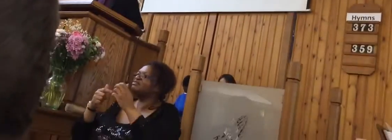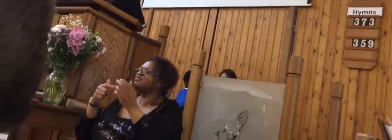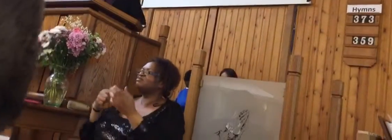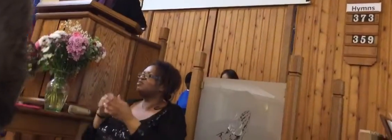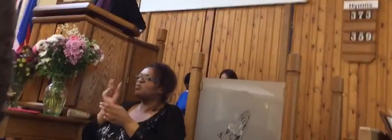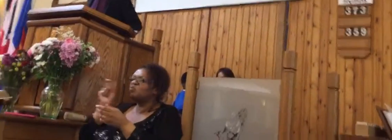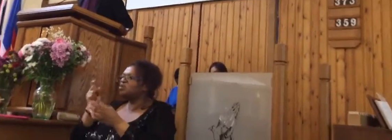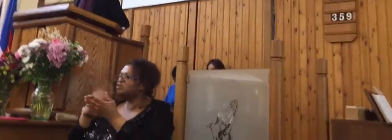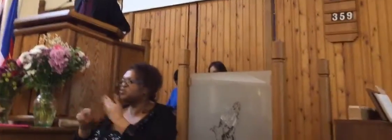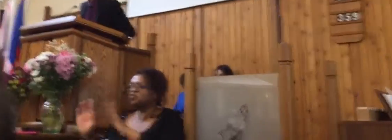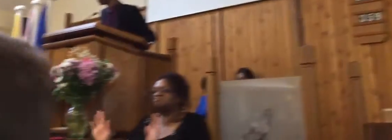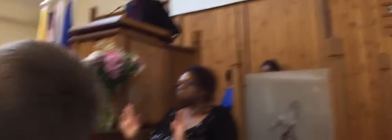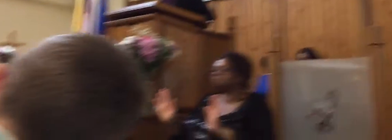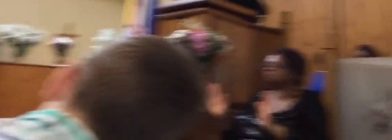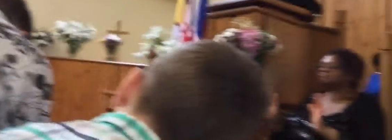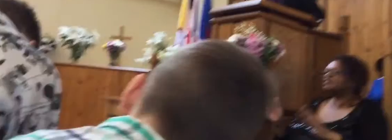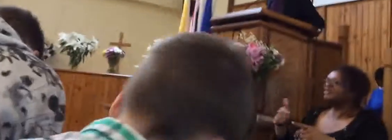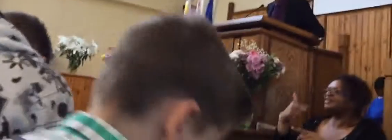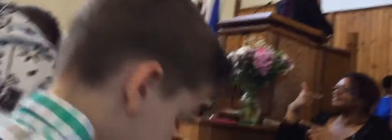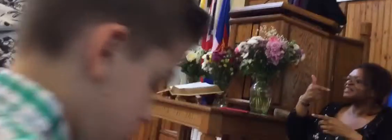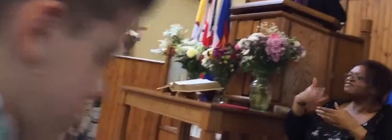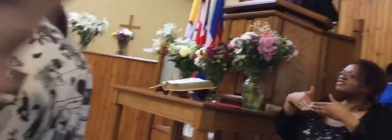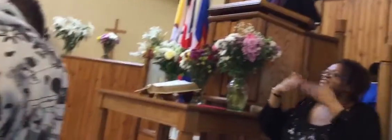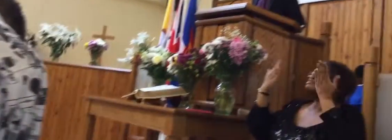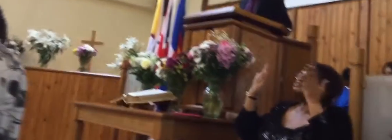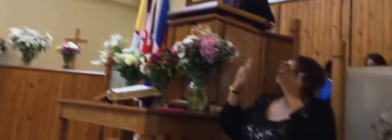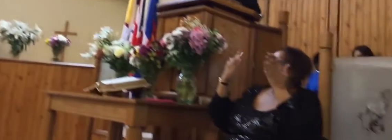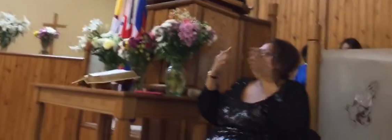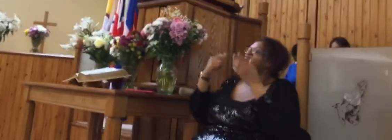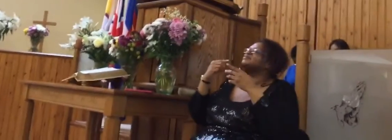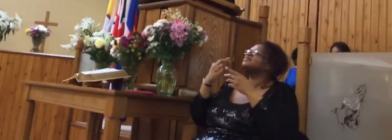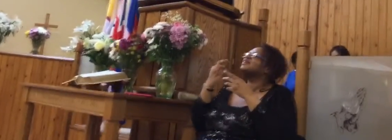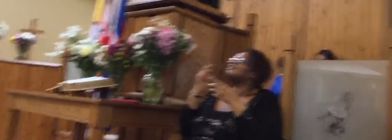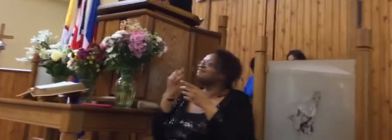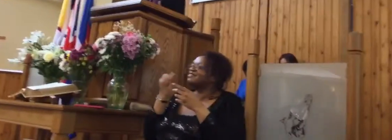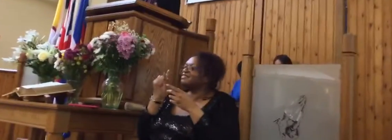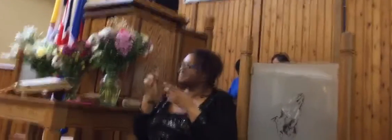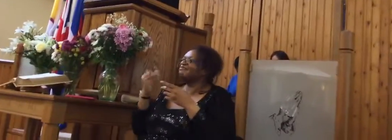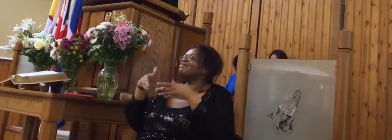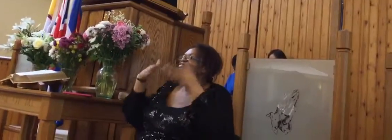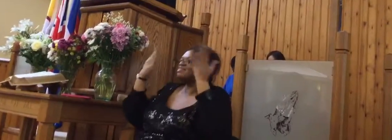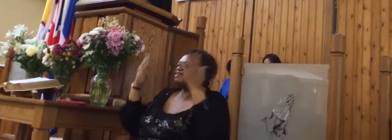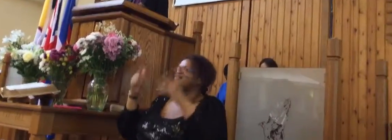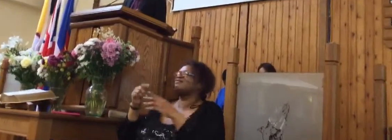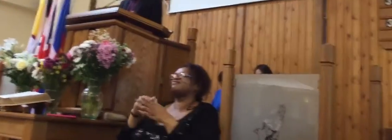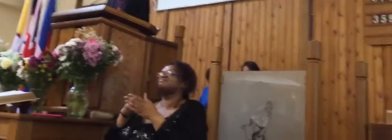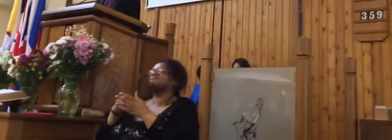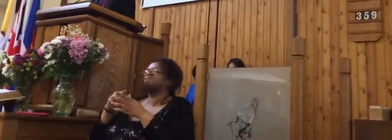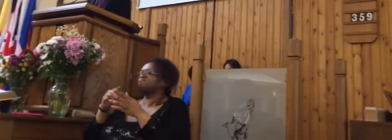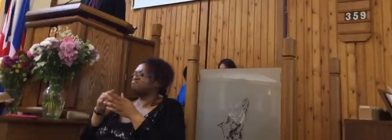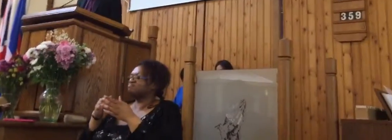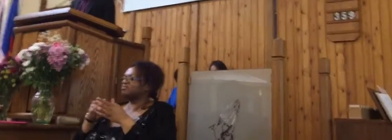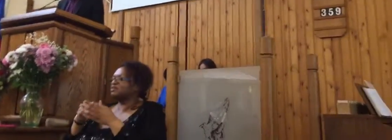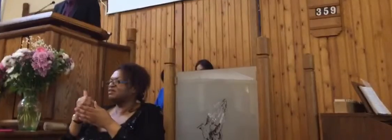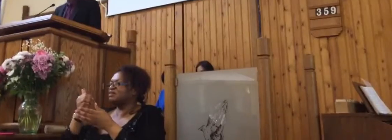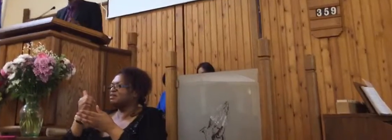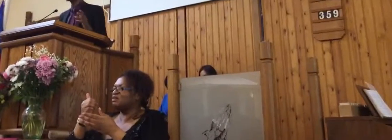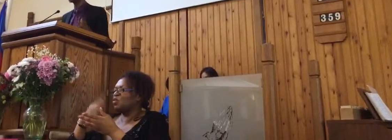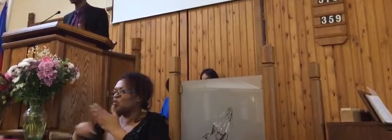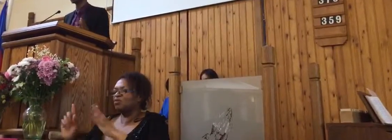You know, our movement, the Seventh-day Adventist movement, if you think about it, the number of youth in proportion to the people who started the